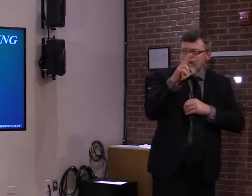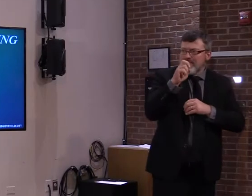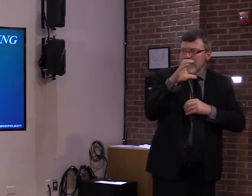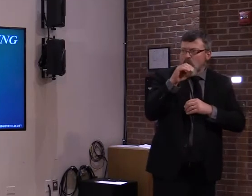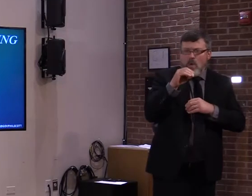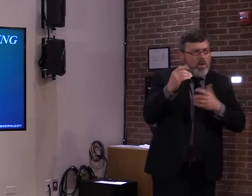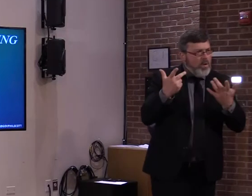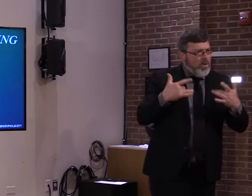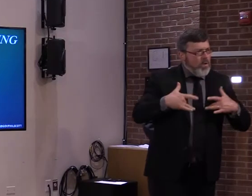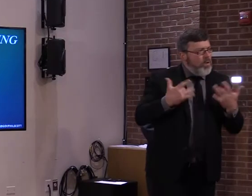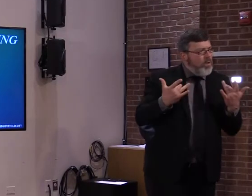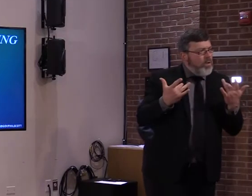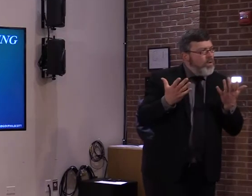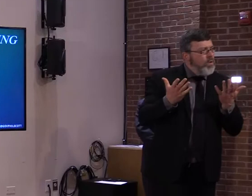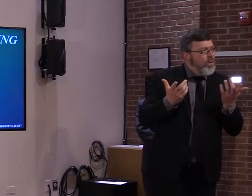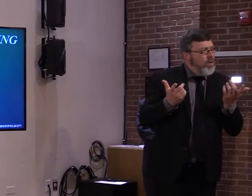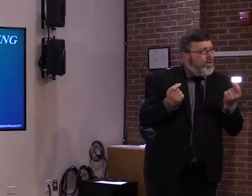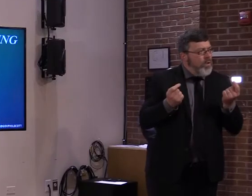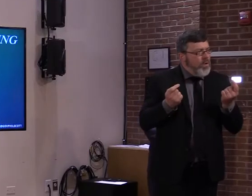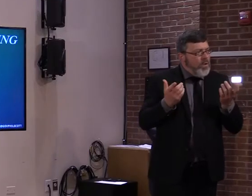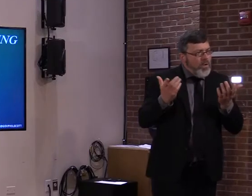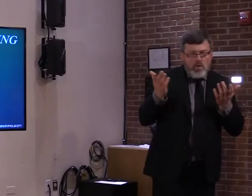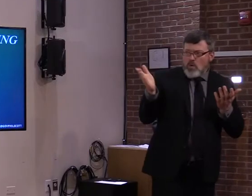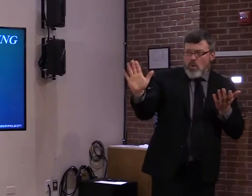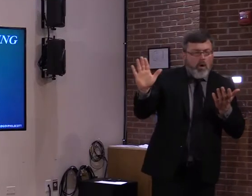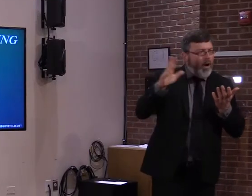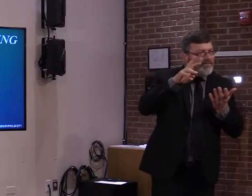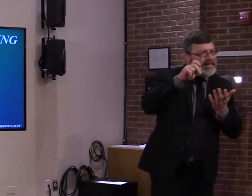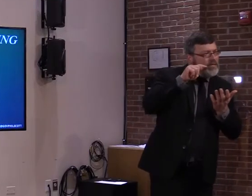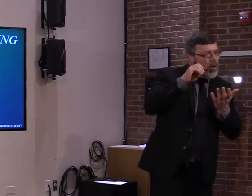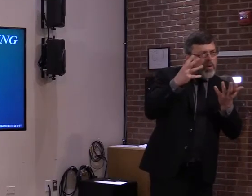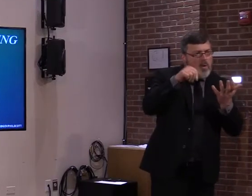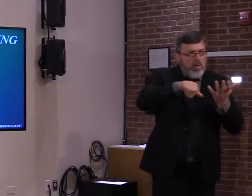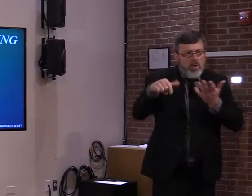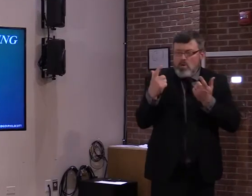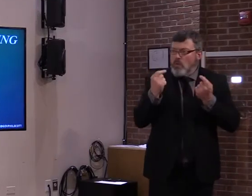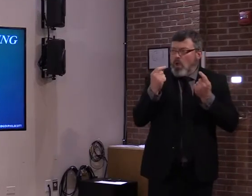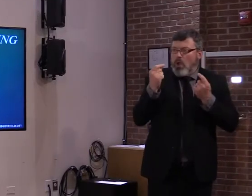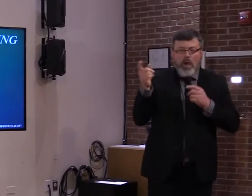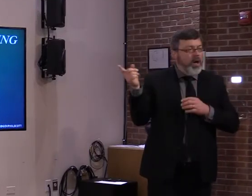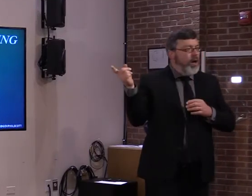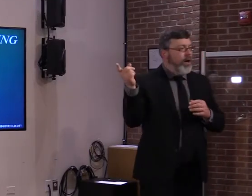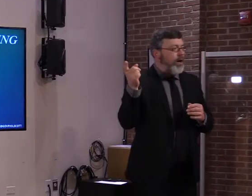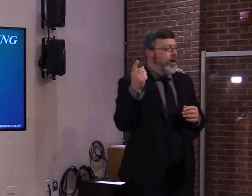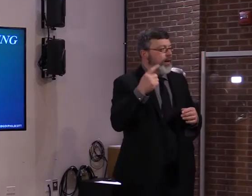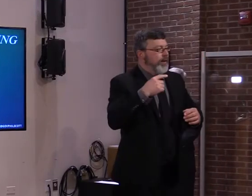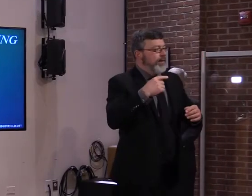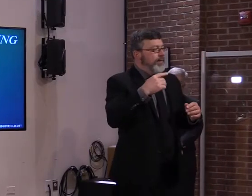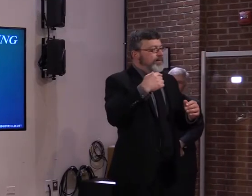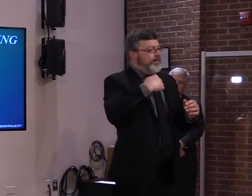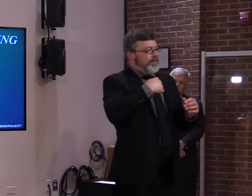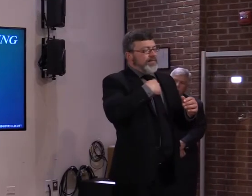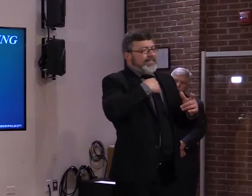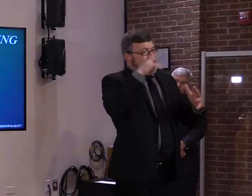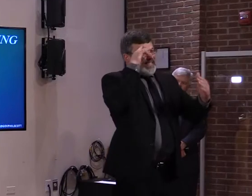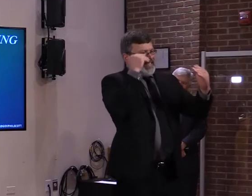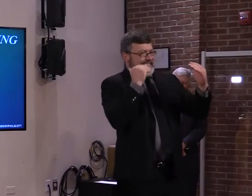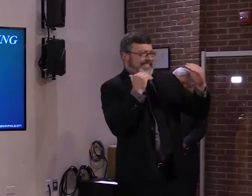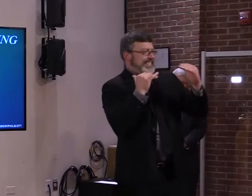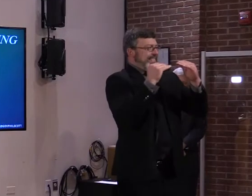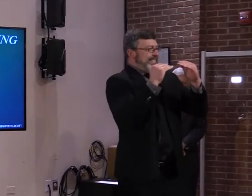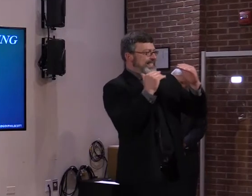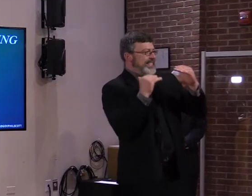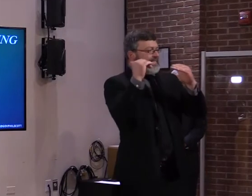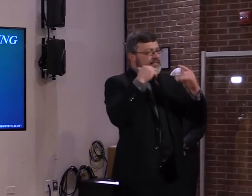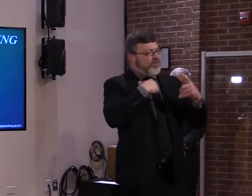lawmakers will sustain your veto? I think it's going to be very close, to be honest with you. As I reflected on this, I might have